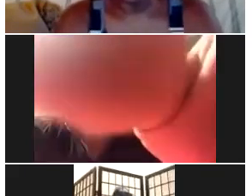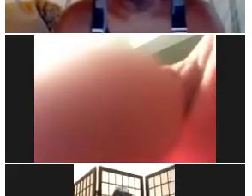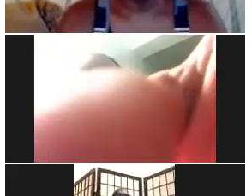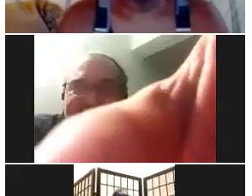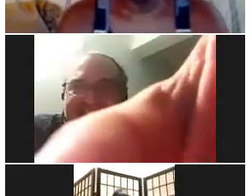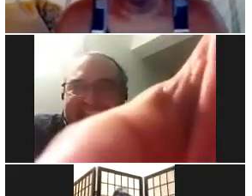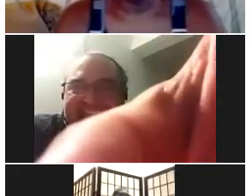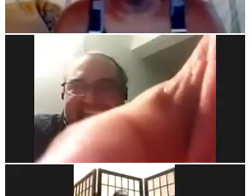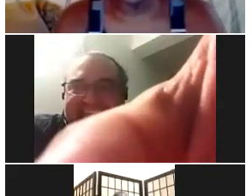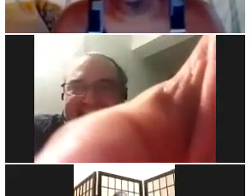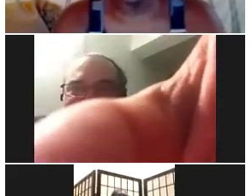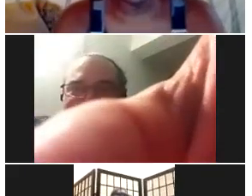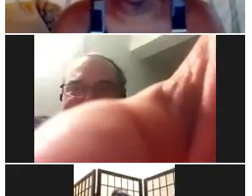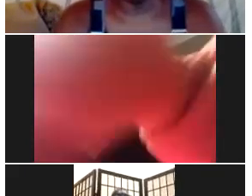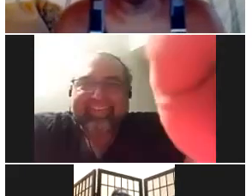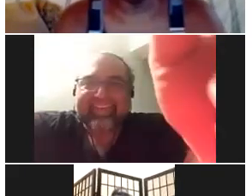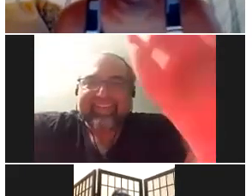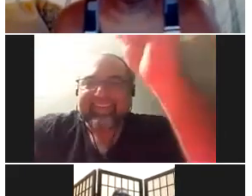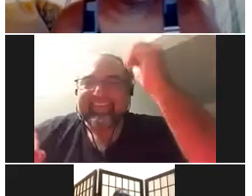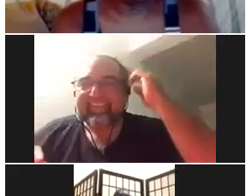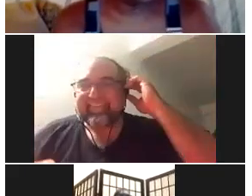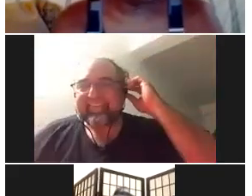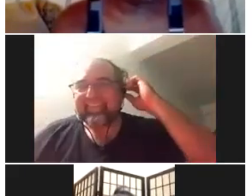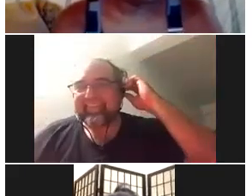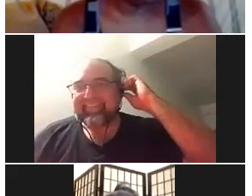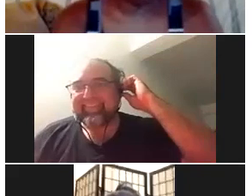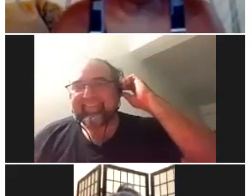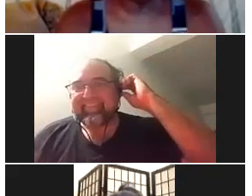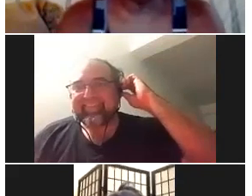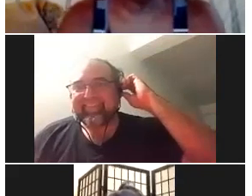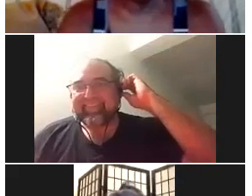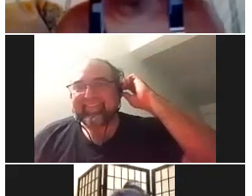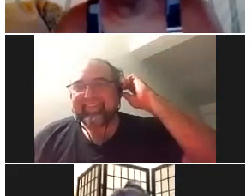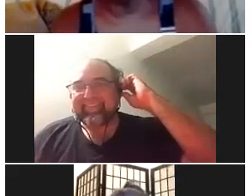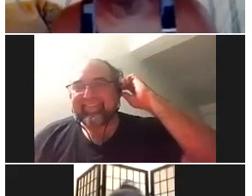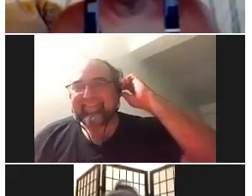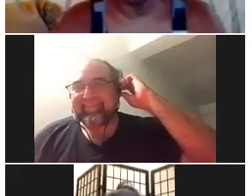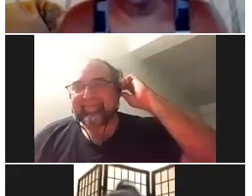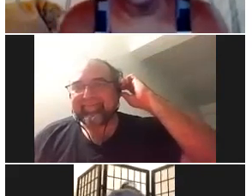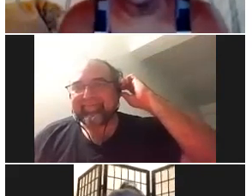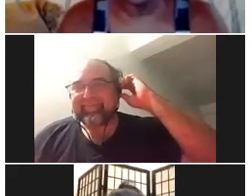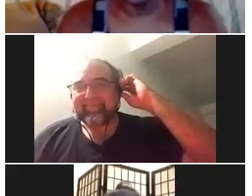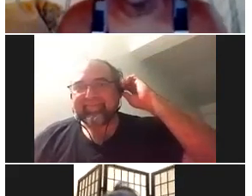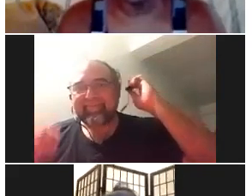fine, yeah. Quietly chat at the movies without being rude. Hmm.